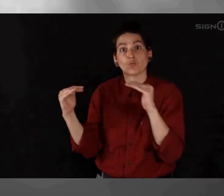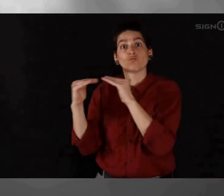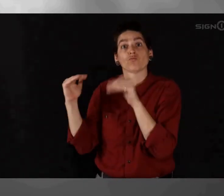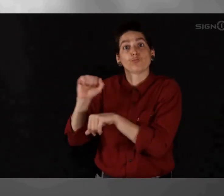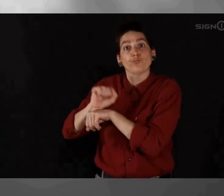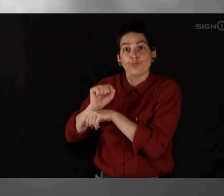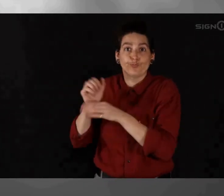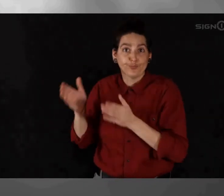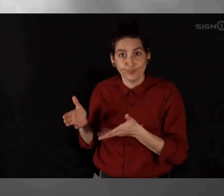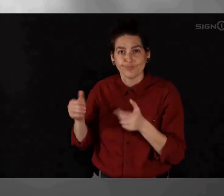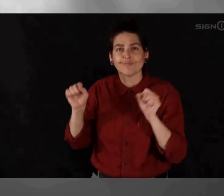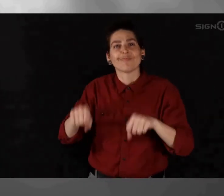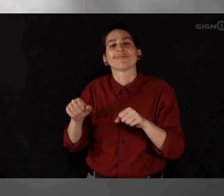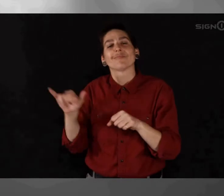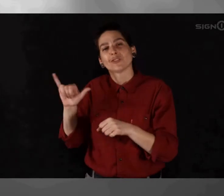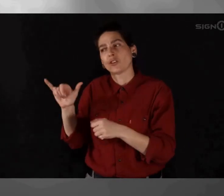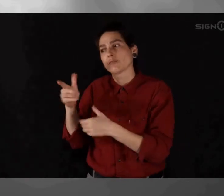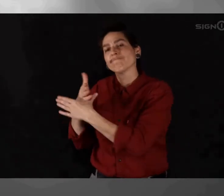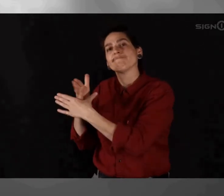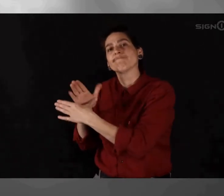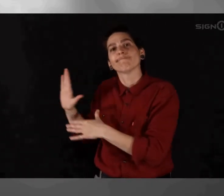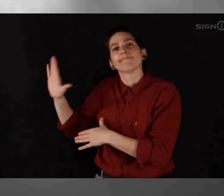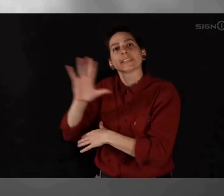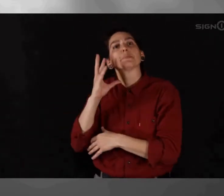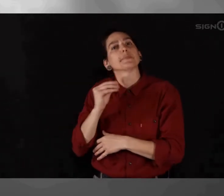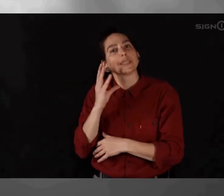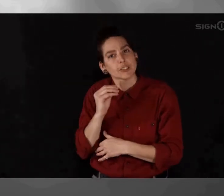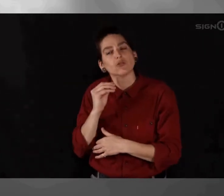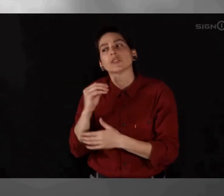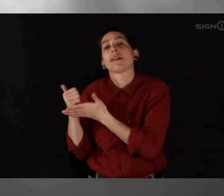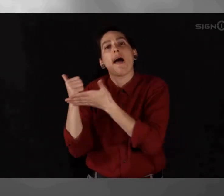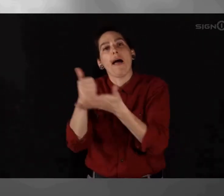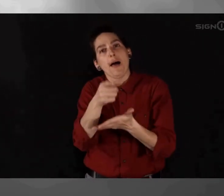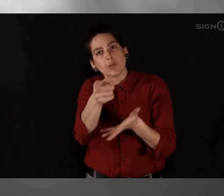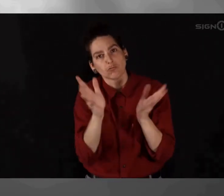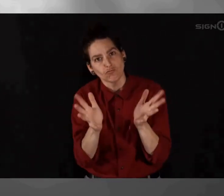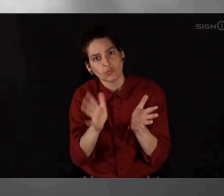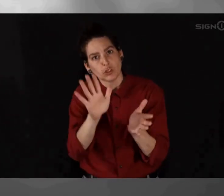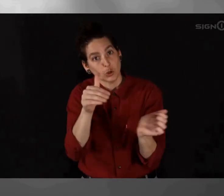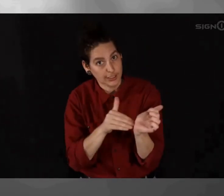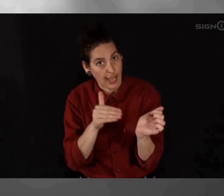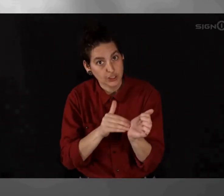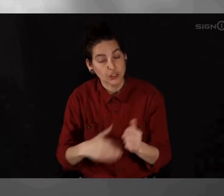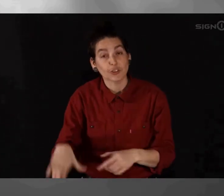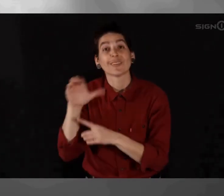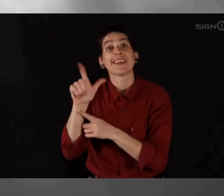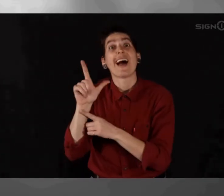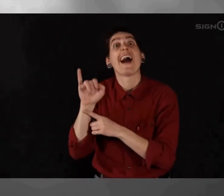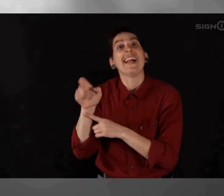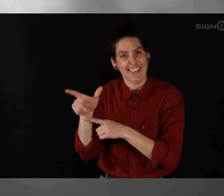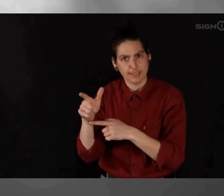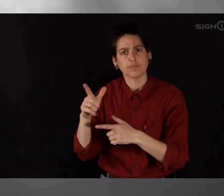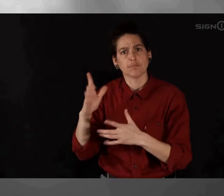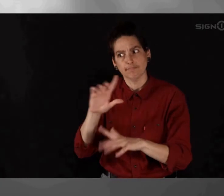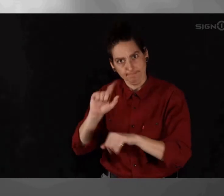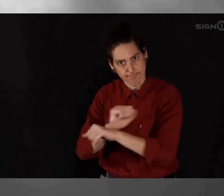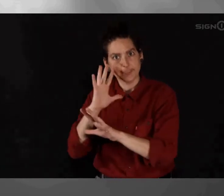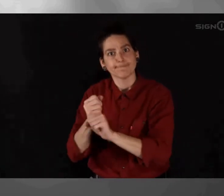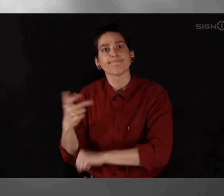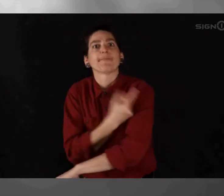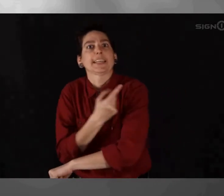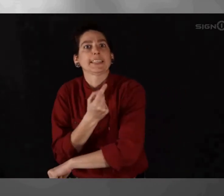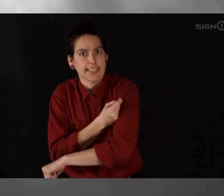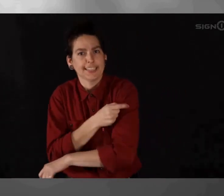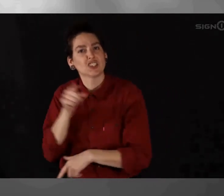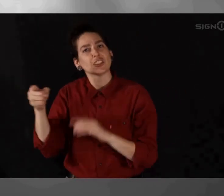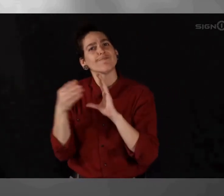doctor. Callie is going to get the vaccine. She said she likes to go out a lot, so she needs to be protected. Many people with developmental